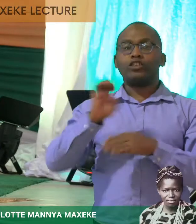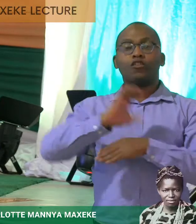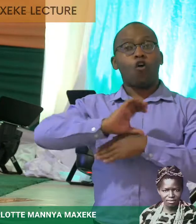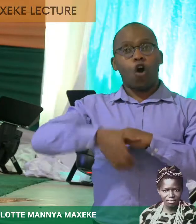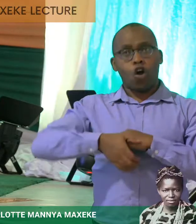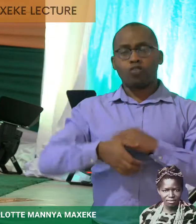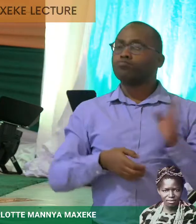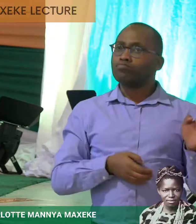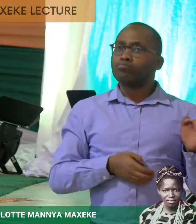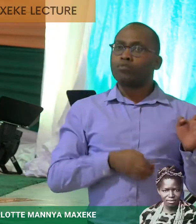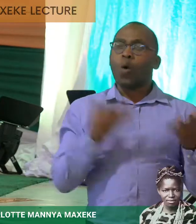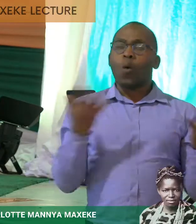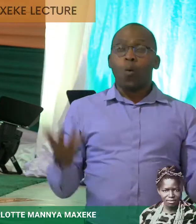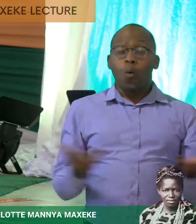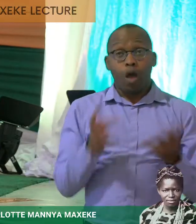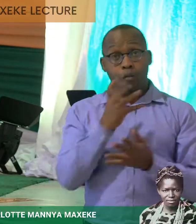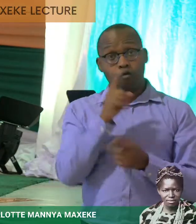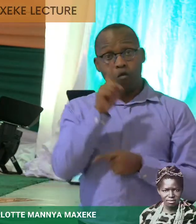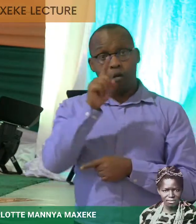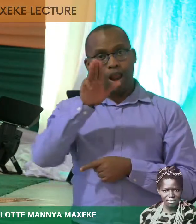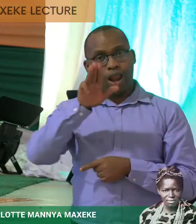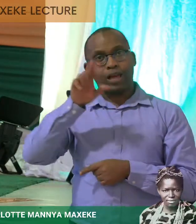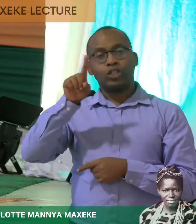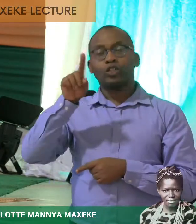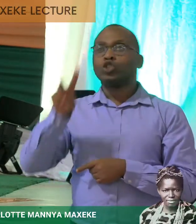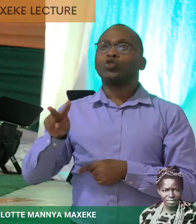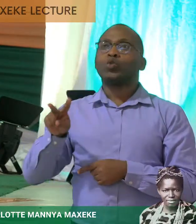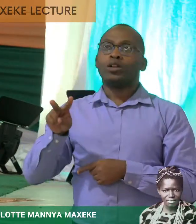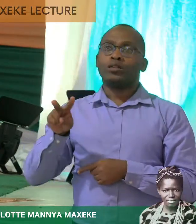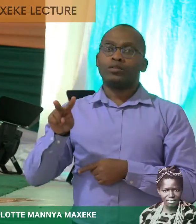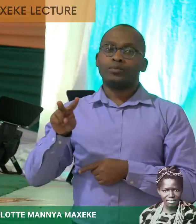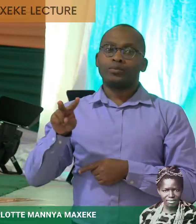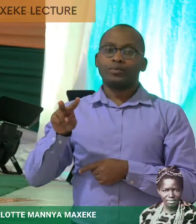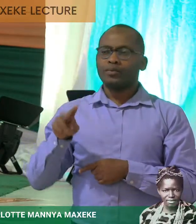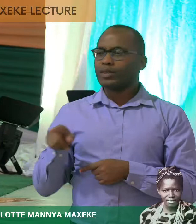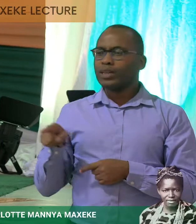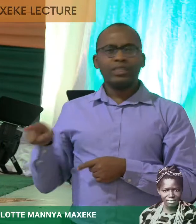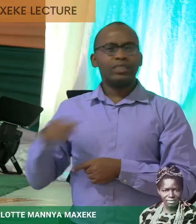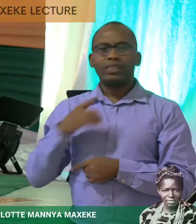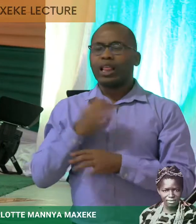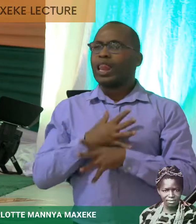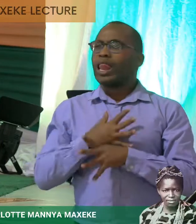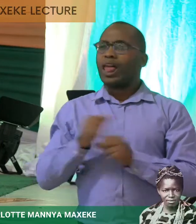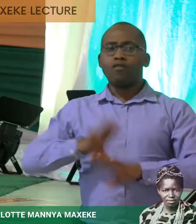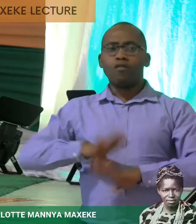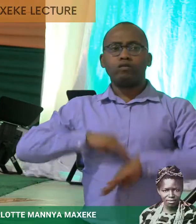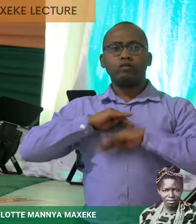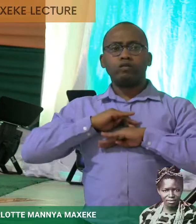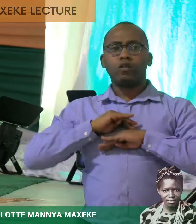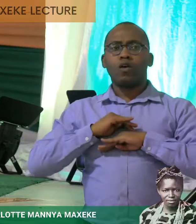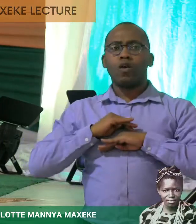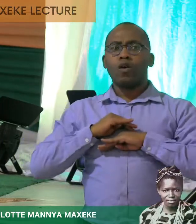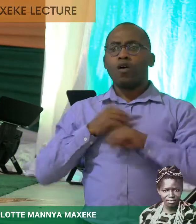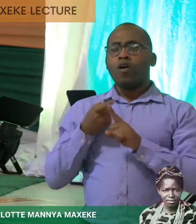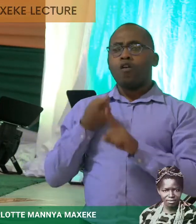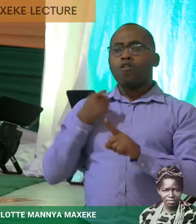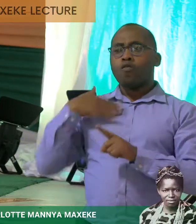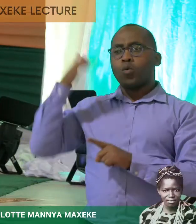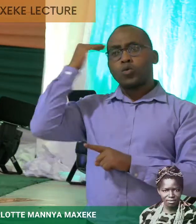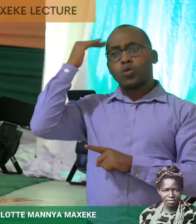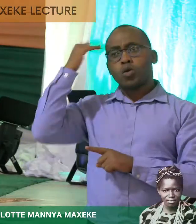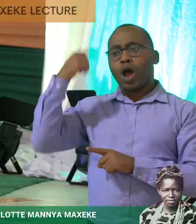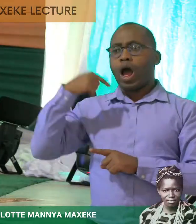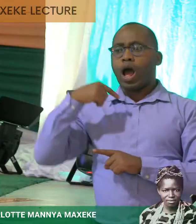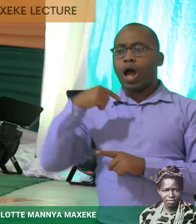have very easily passed in the glory of being the very first woman to obtain a degree from an American